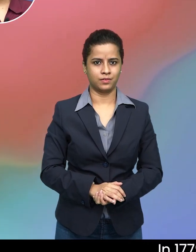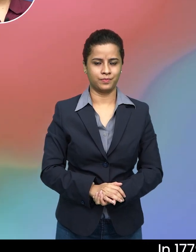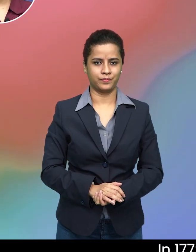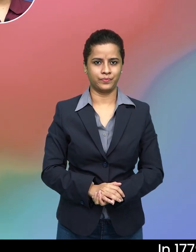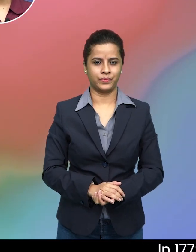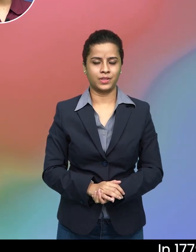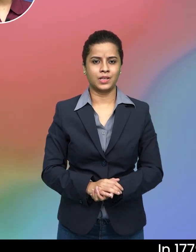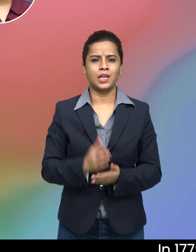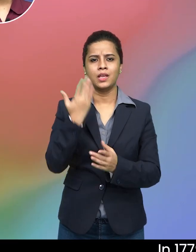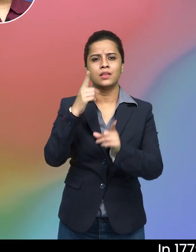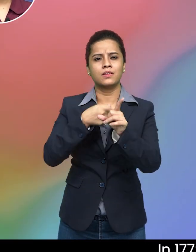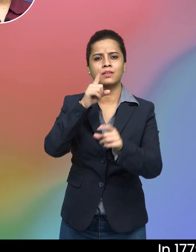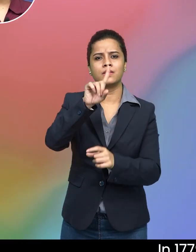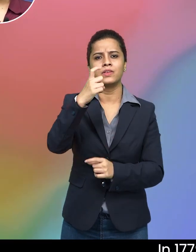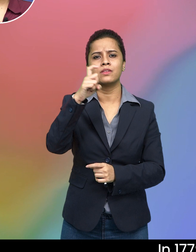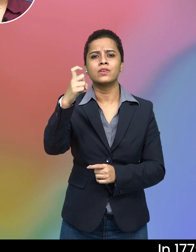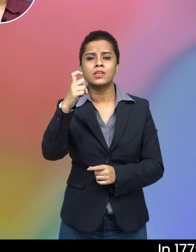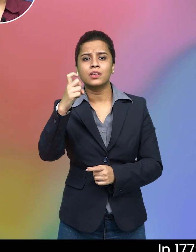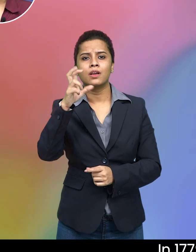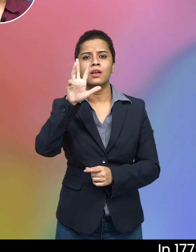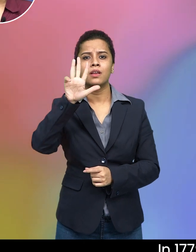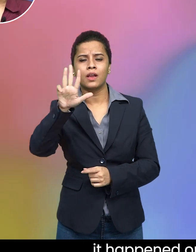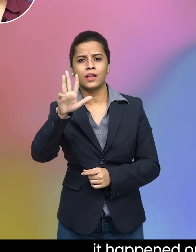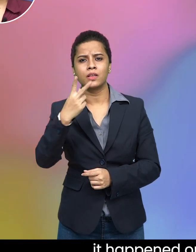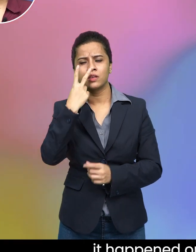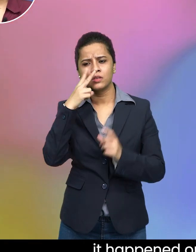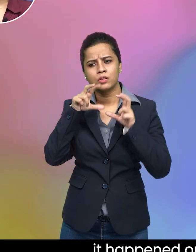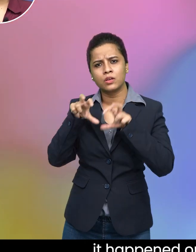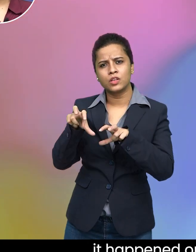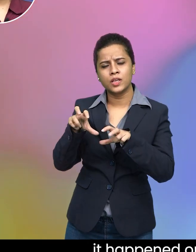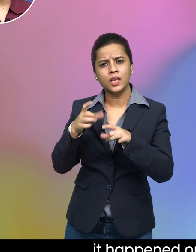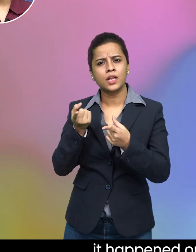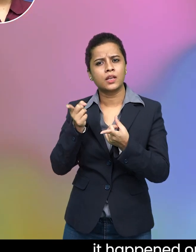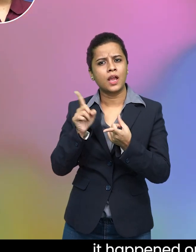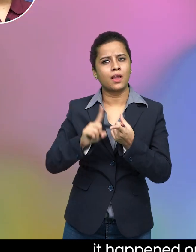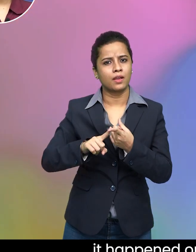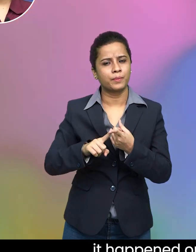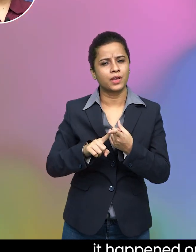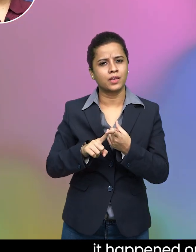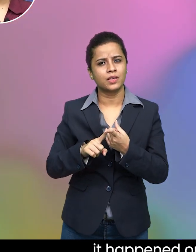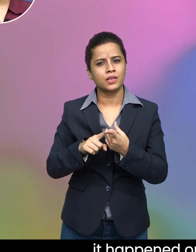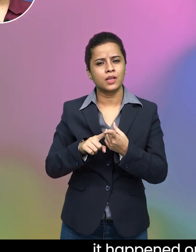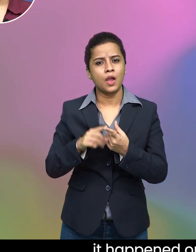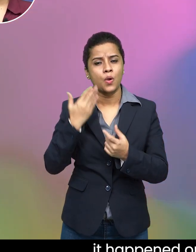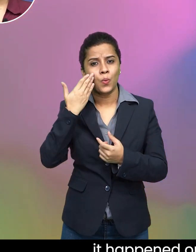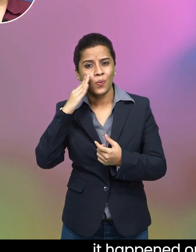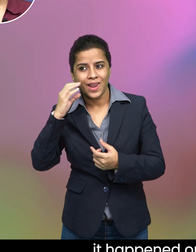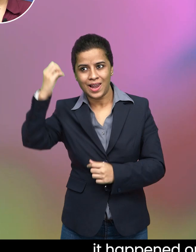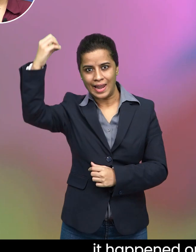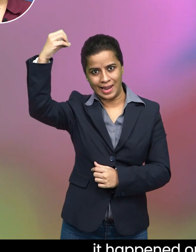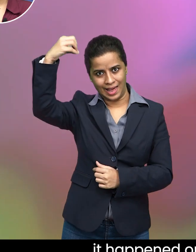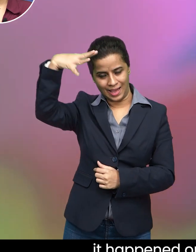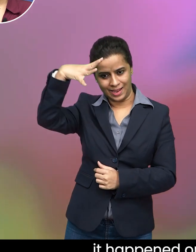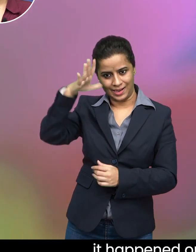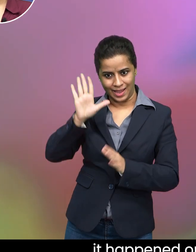In 1779, he noticed that it happened only in the presence of light.